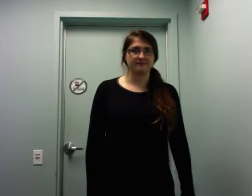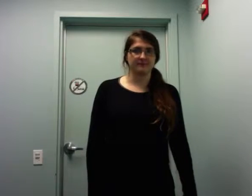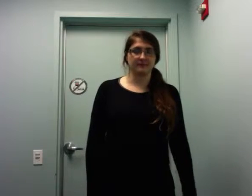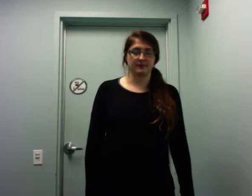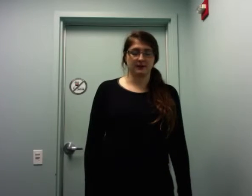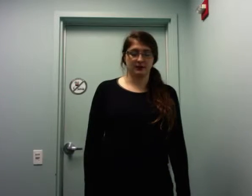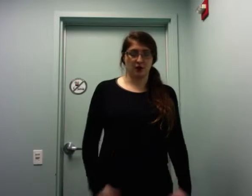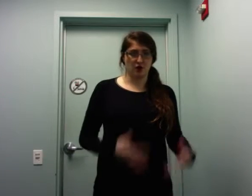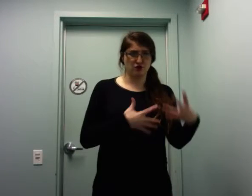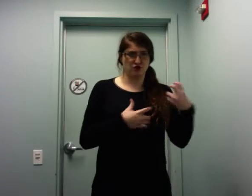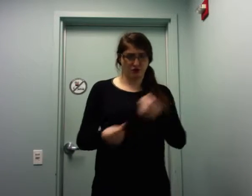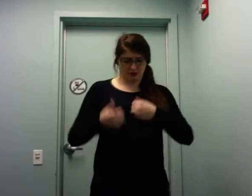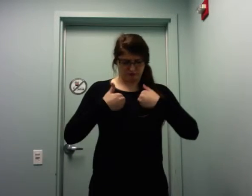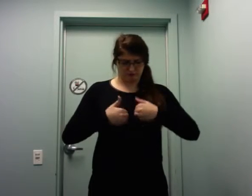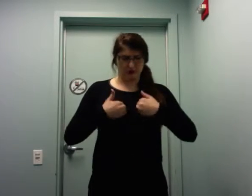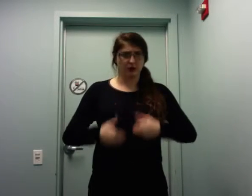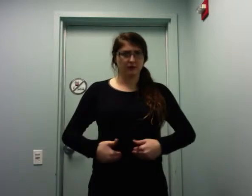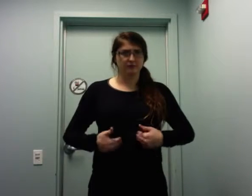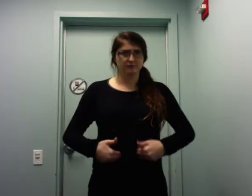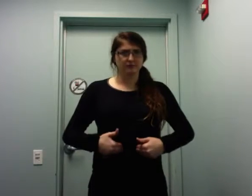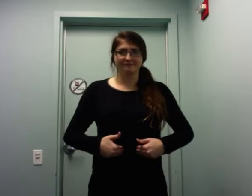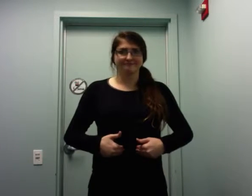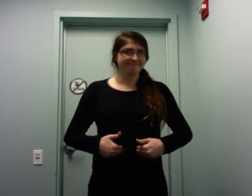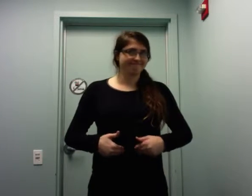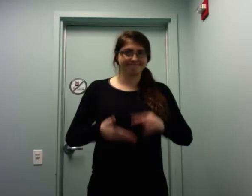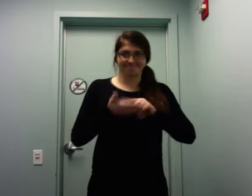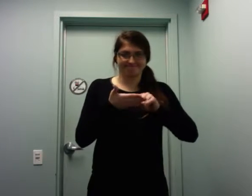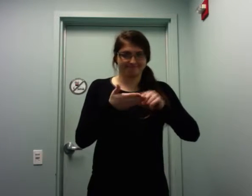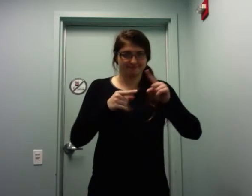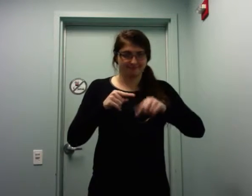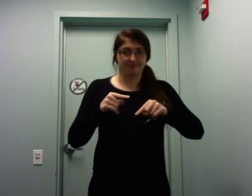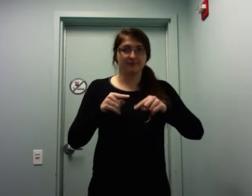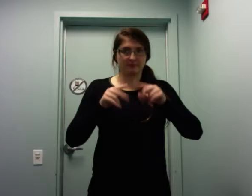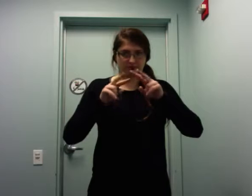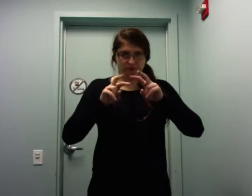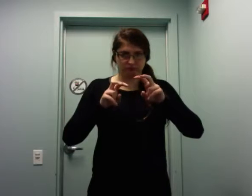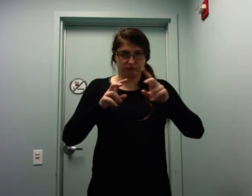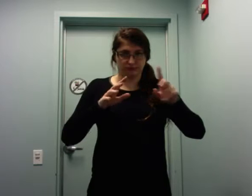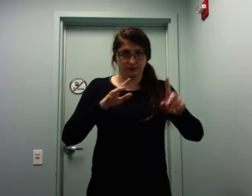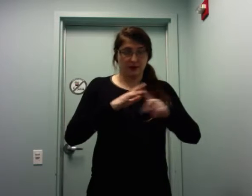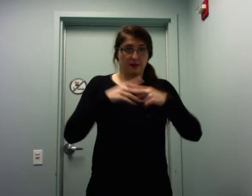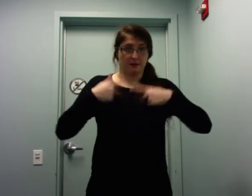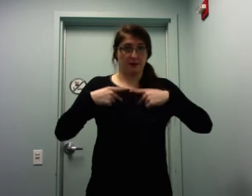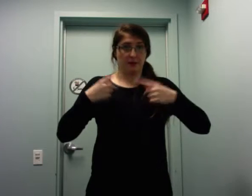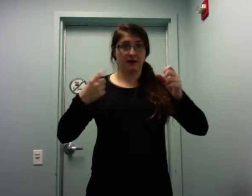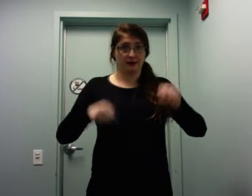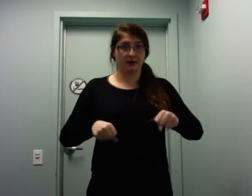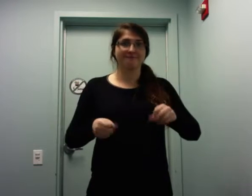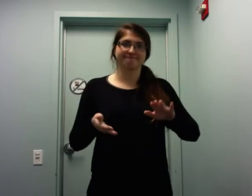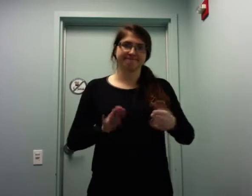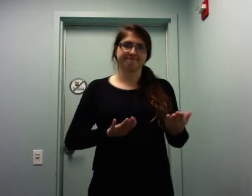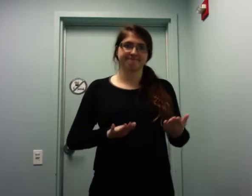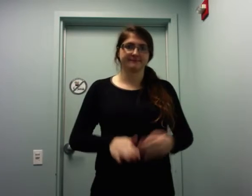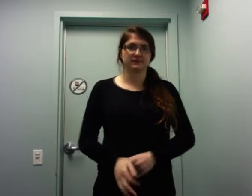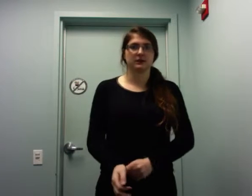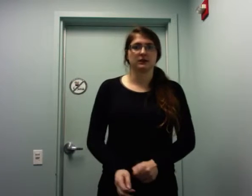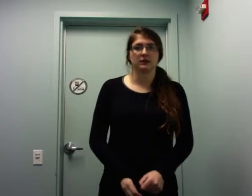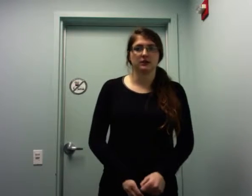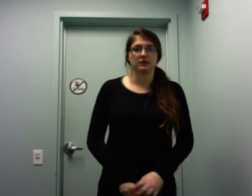they cannot keep it in check. They can develop pneumonia and they can die from it. Another example is a type of cancer, skin